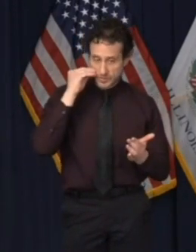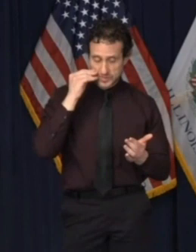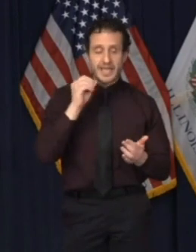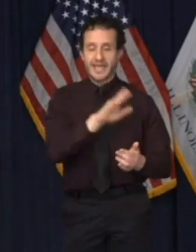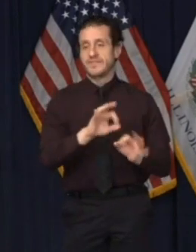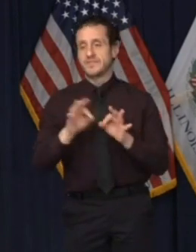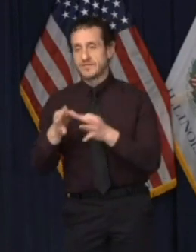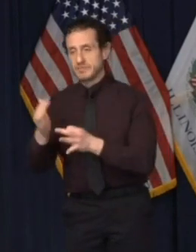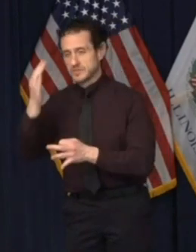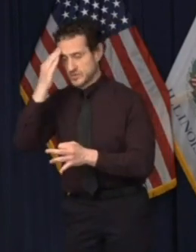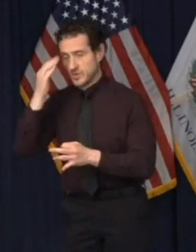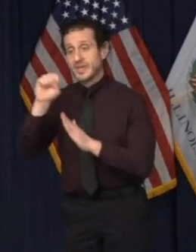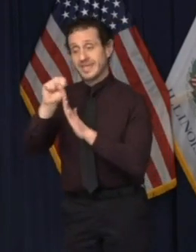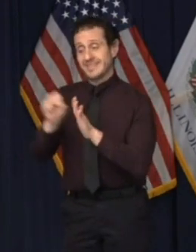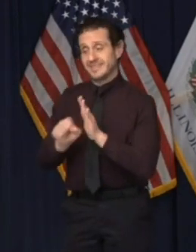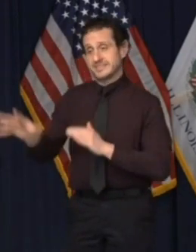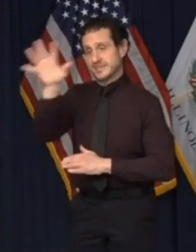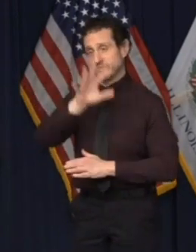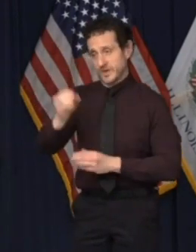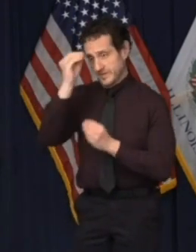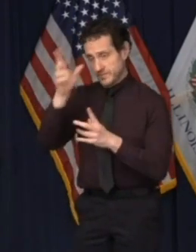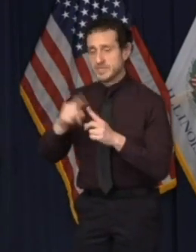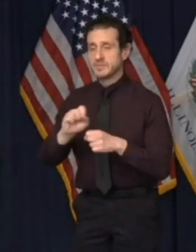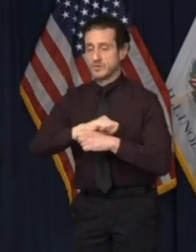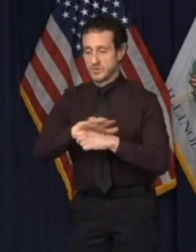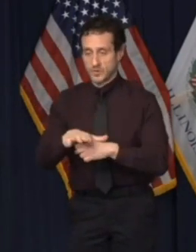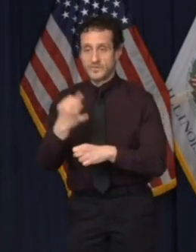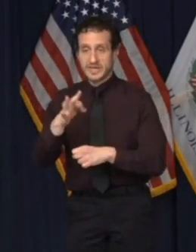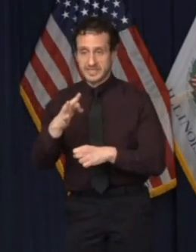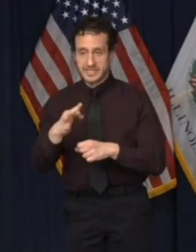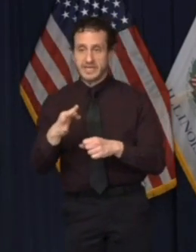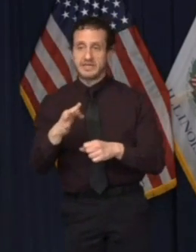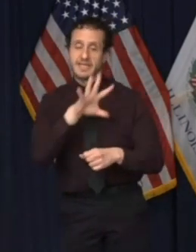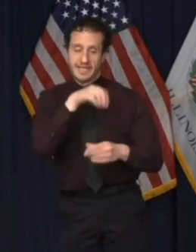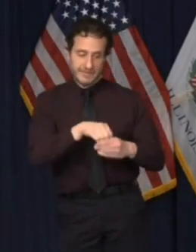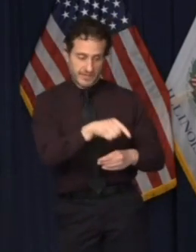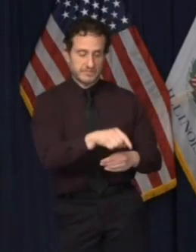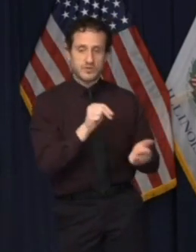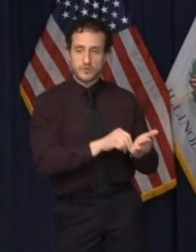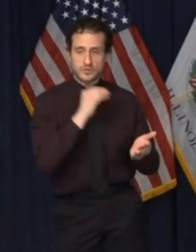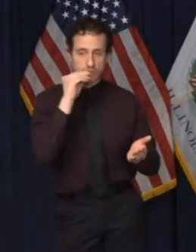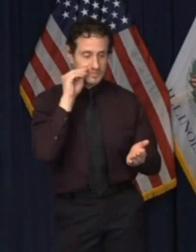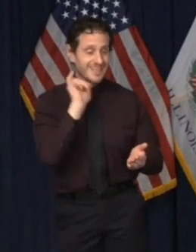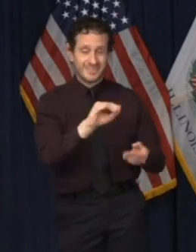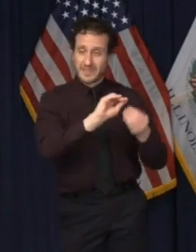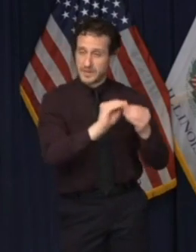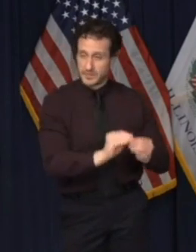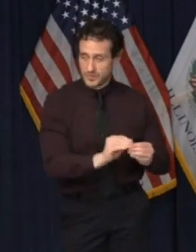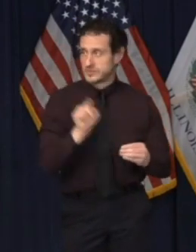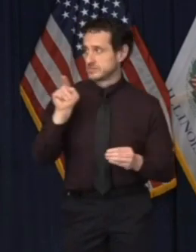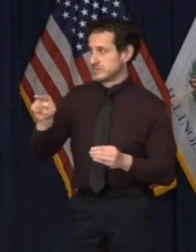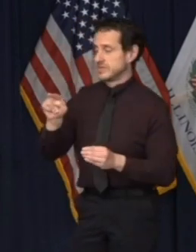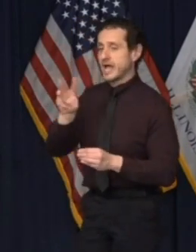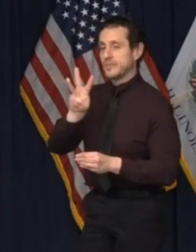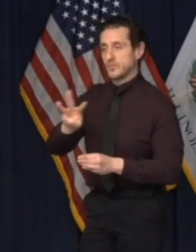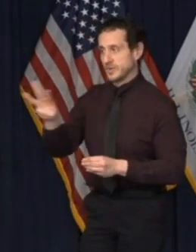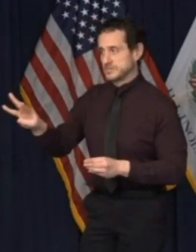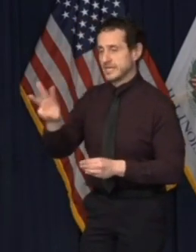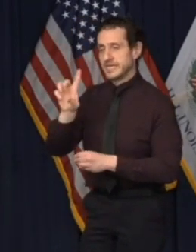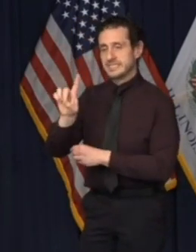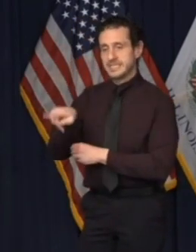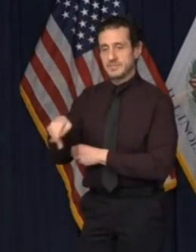about COVID-19 in nursing homes is available on the Illinois Department of Public Health website at